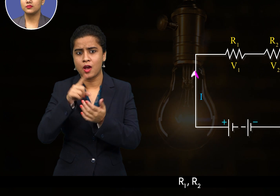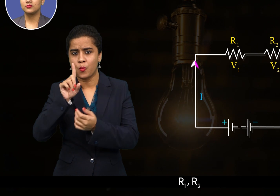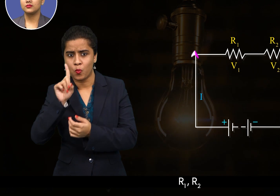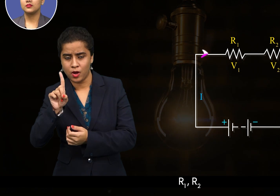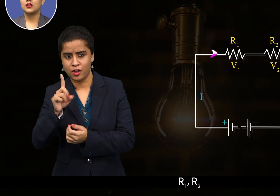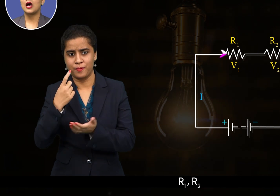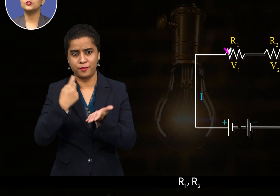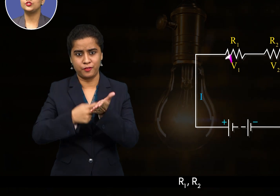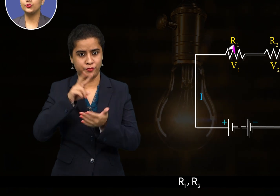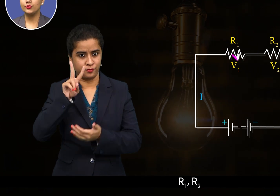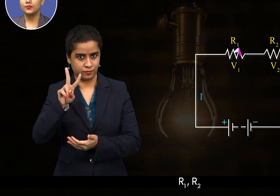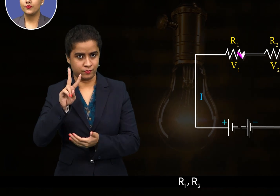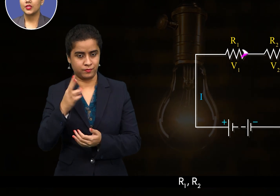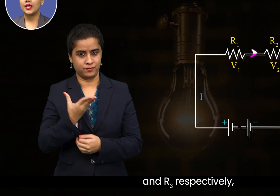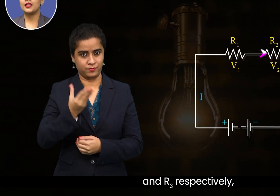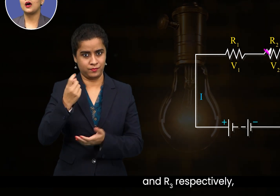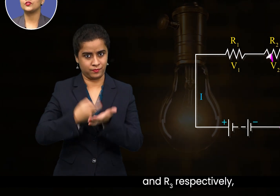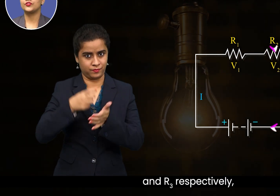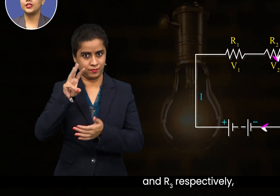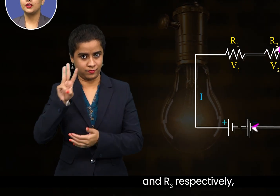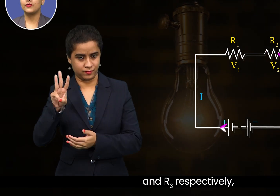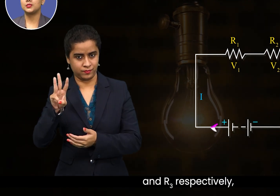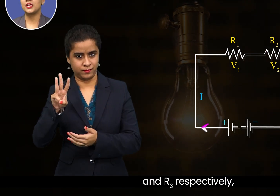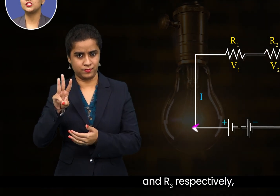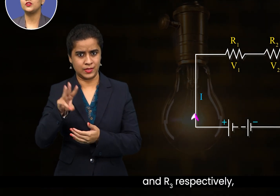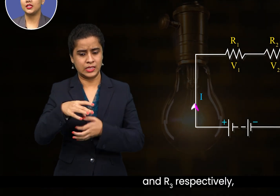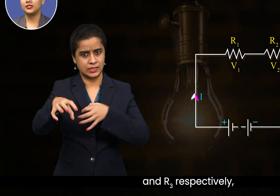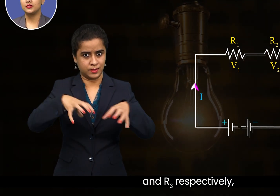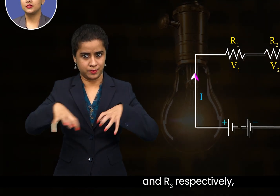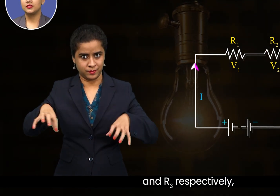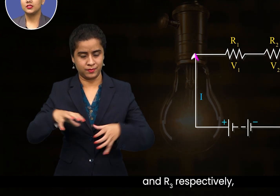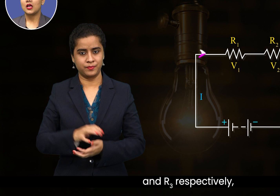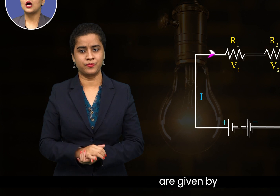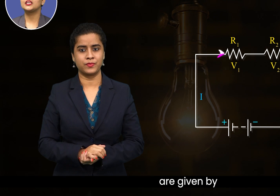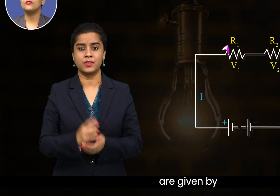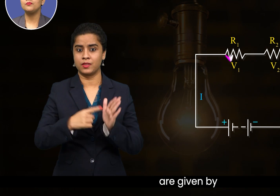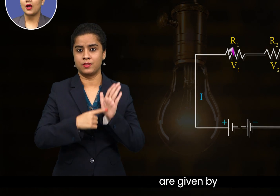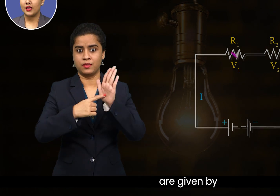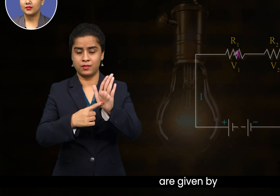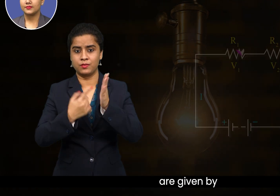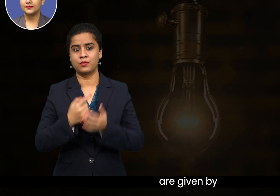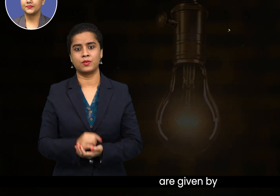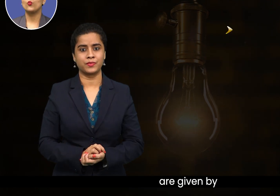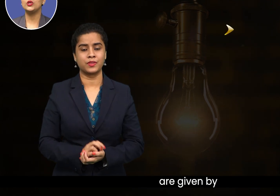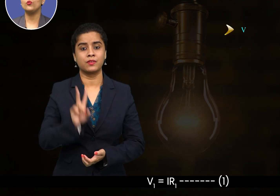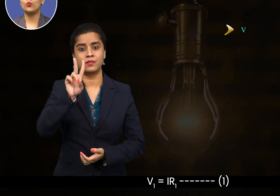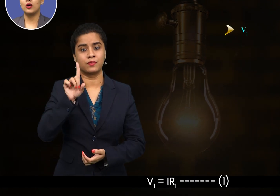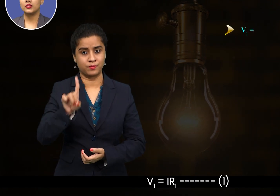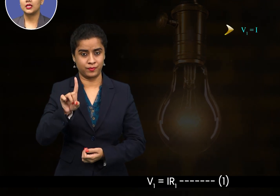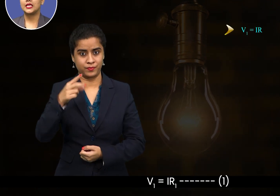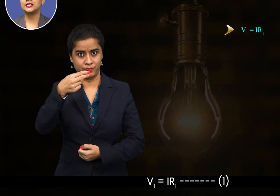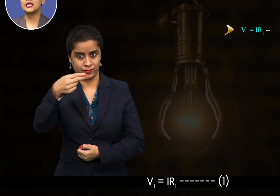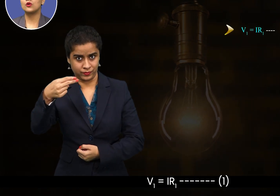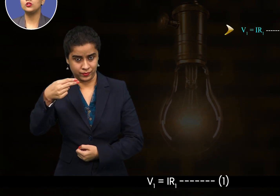R1, R2 and R3 respectively are given by